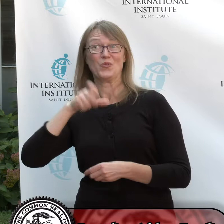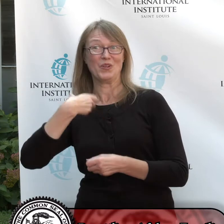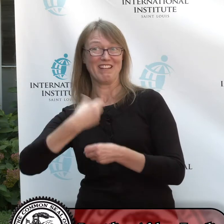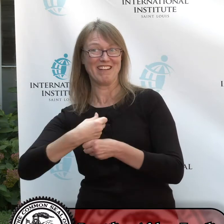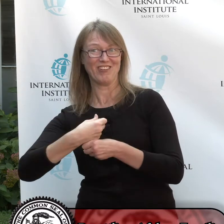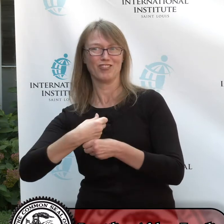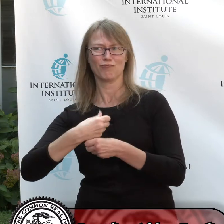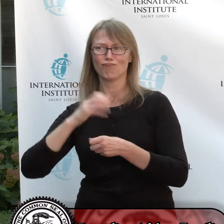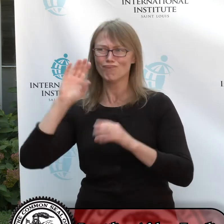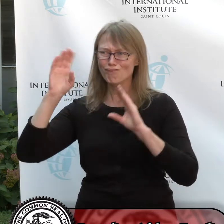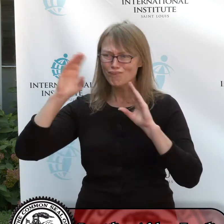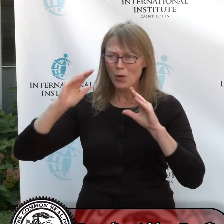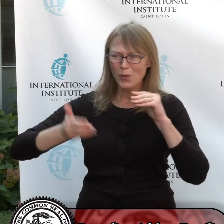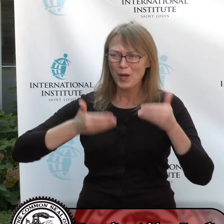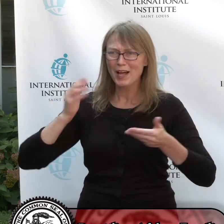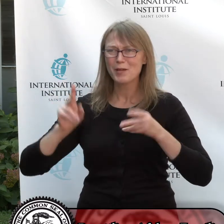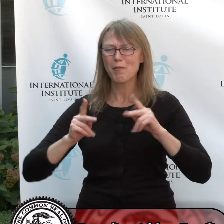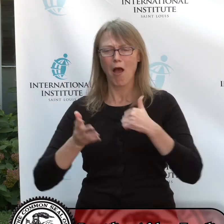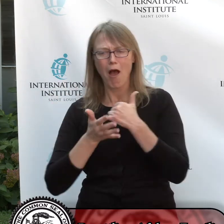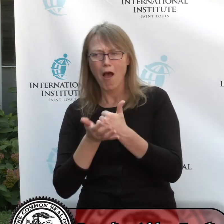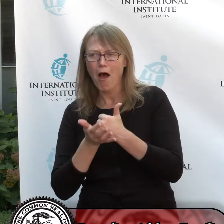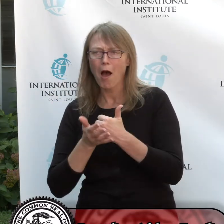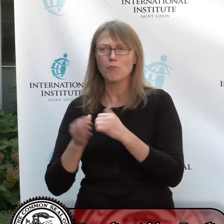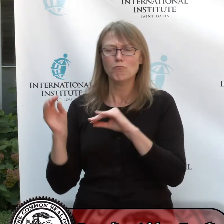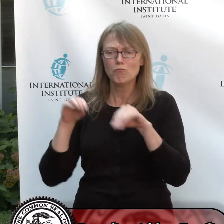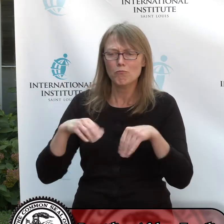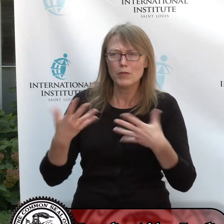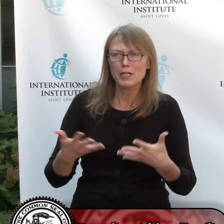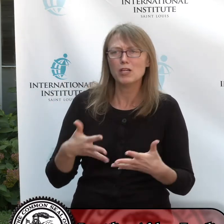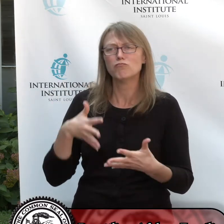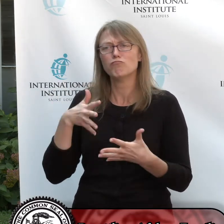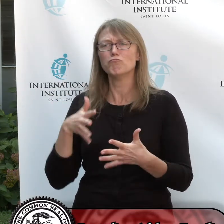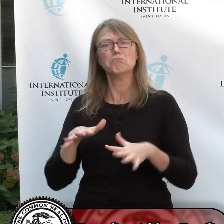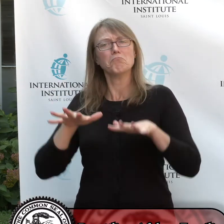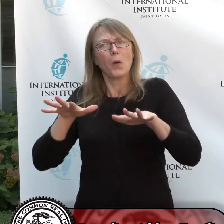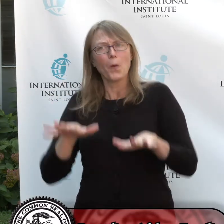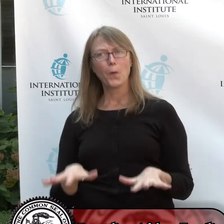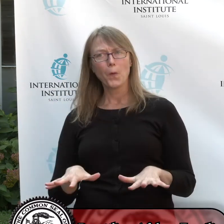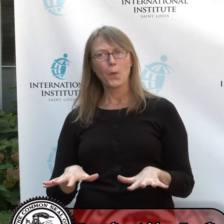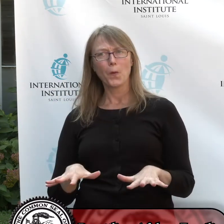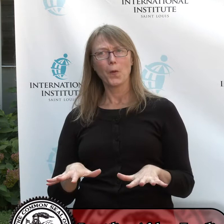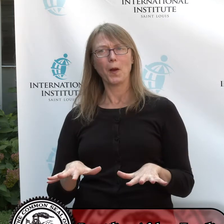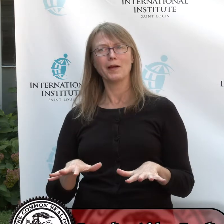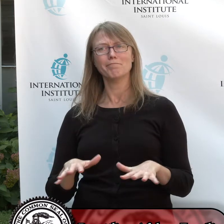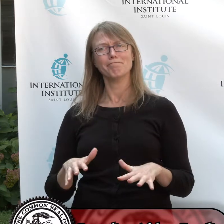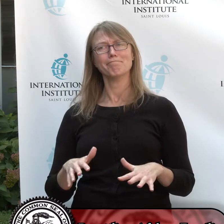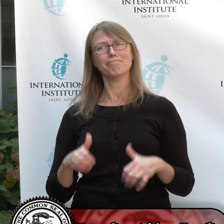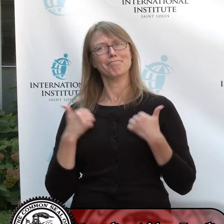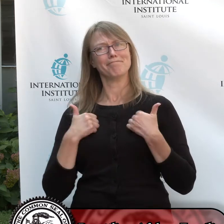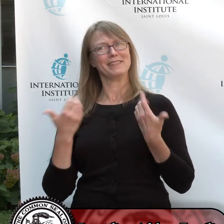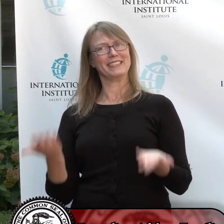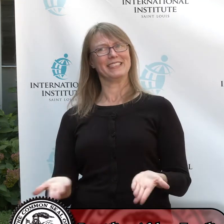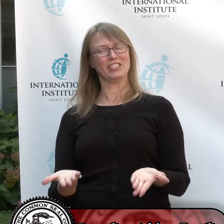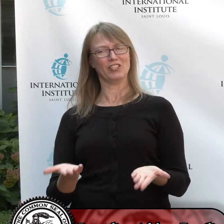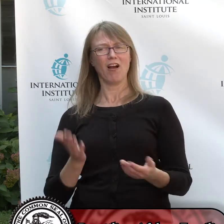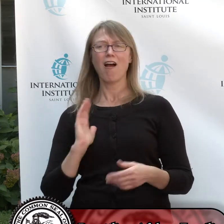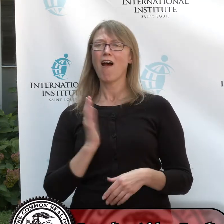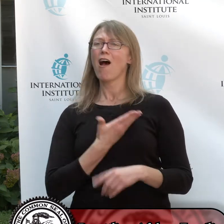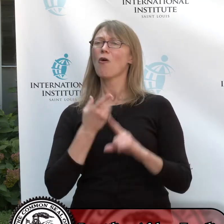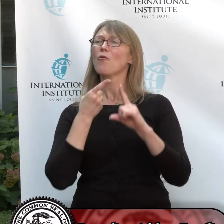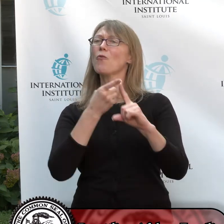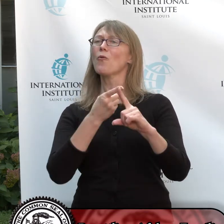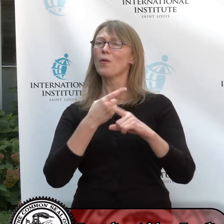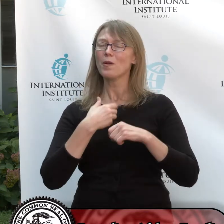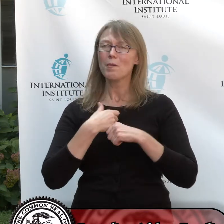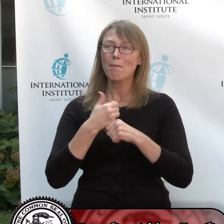this community. Our mission is to build a more connected and productive society to benefit immigrants,